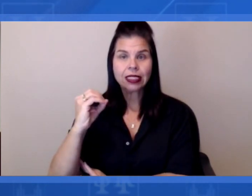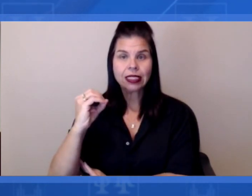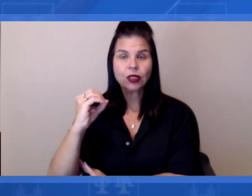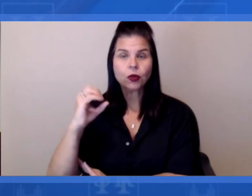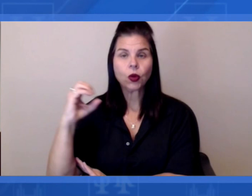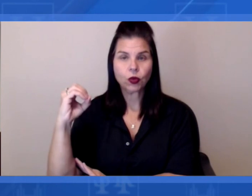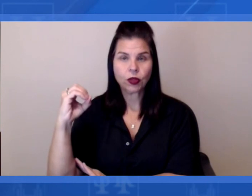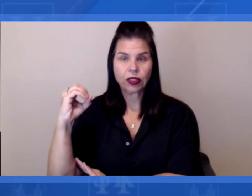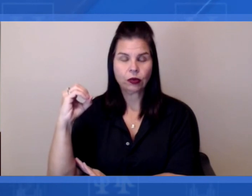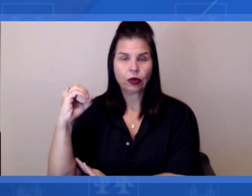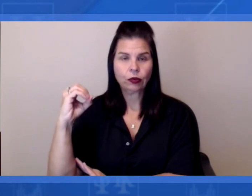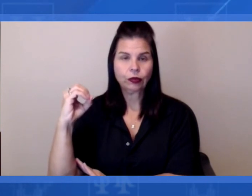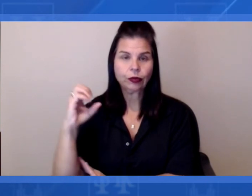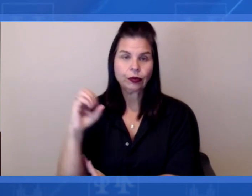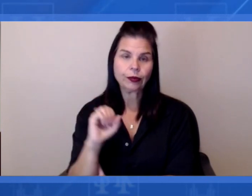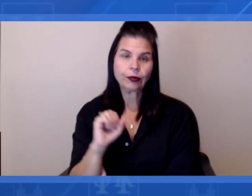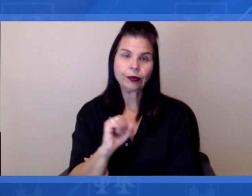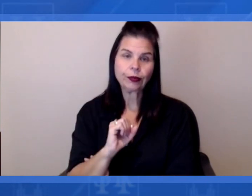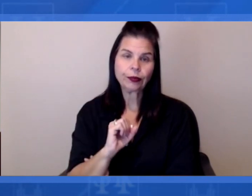905-528-4200.